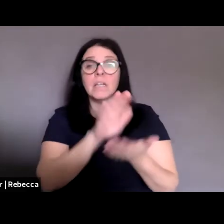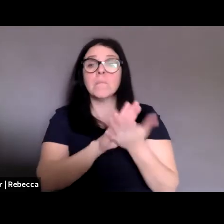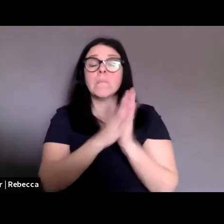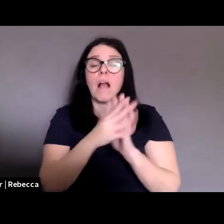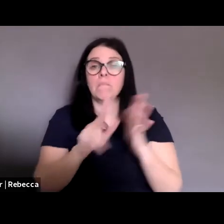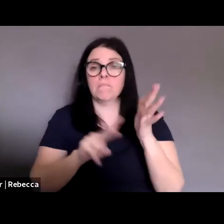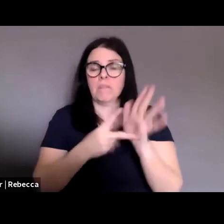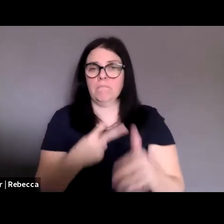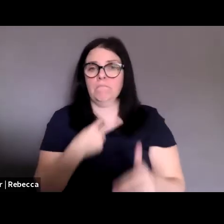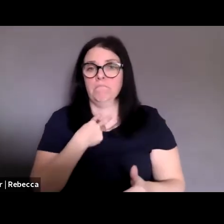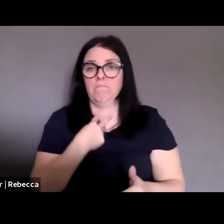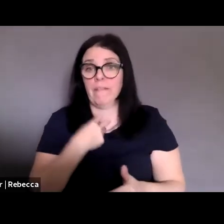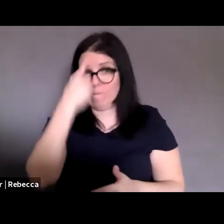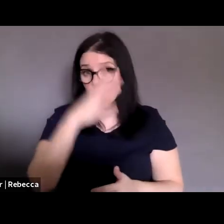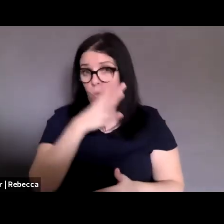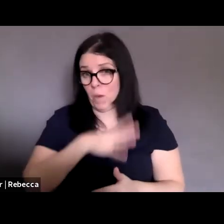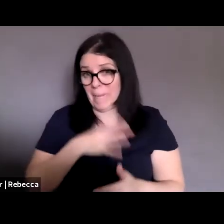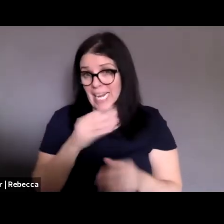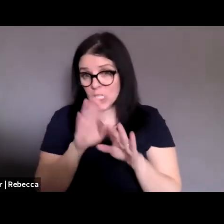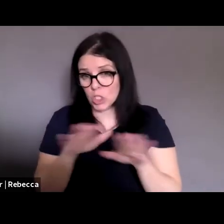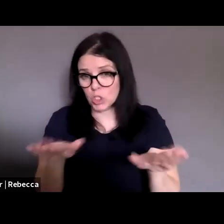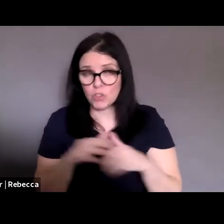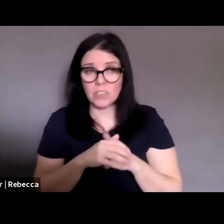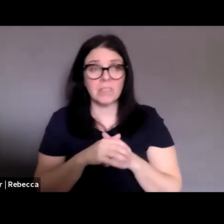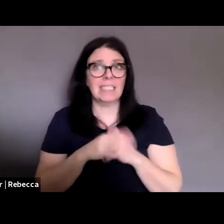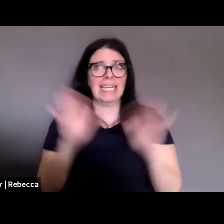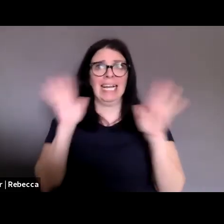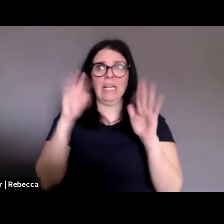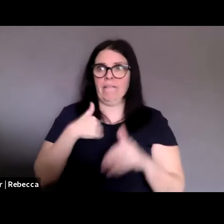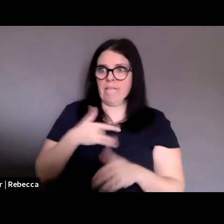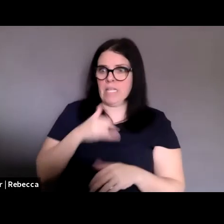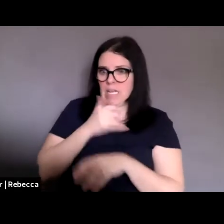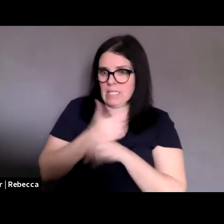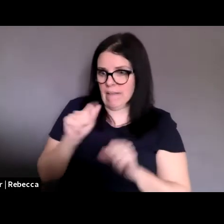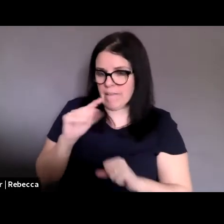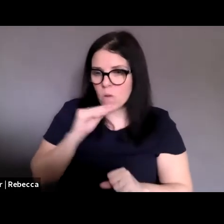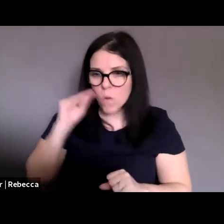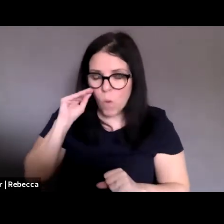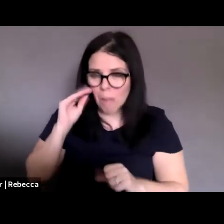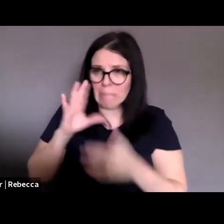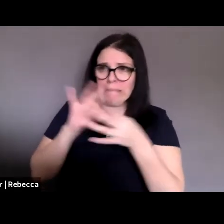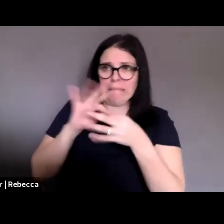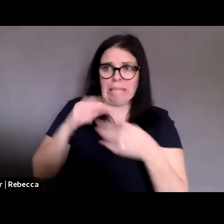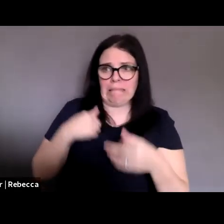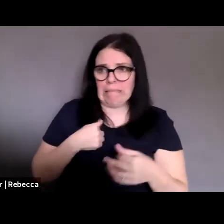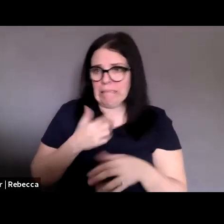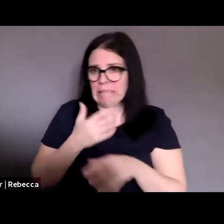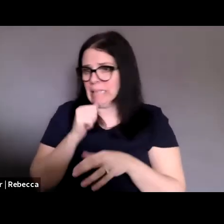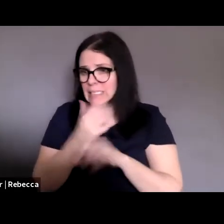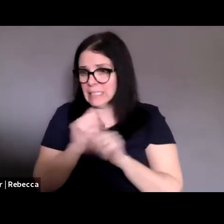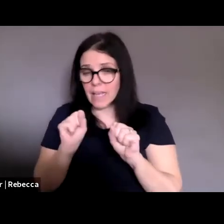children. Complain about safety can become evidence of attempted